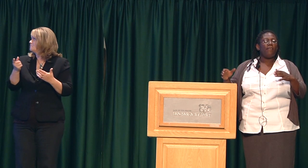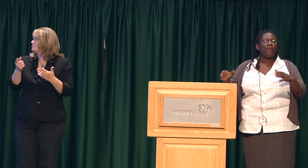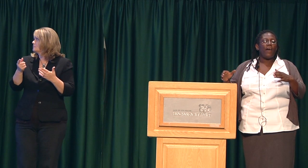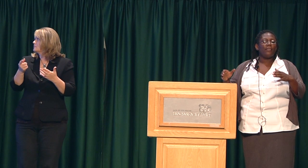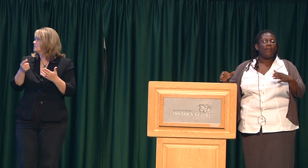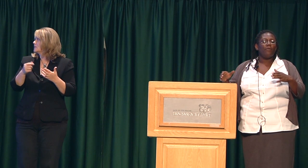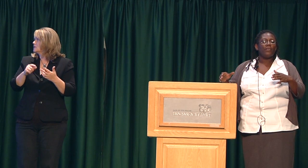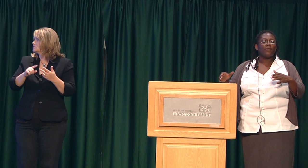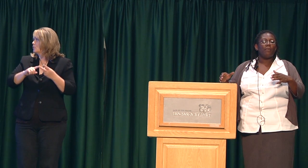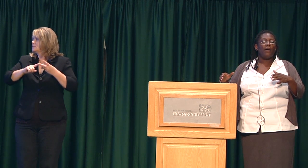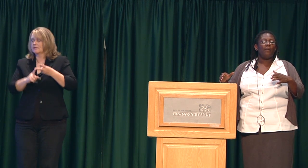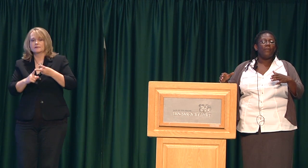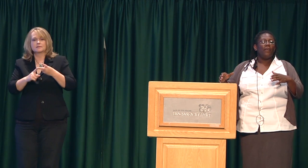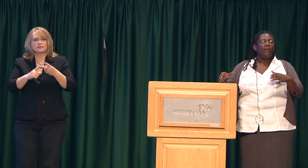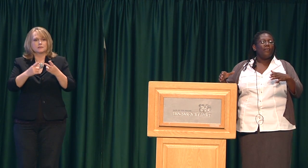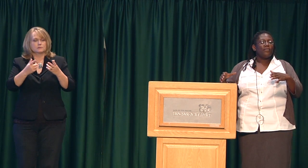to provide them with